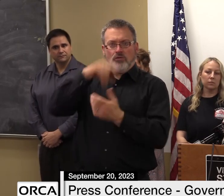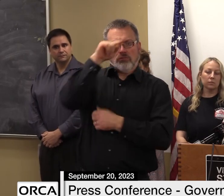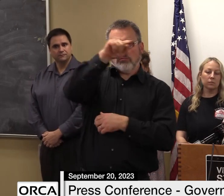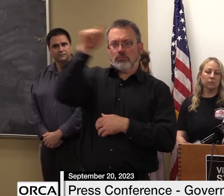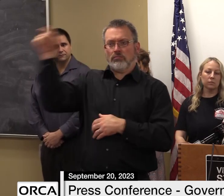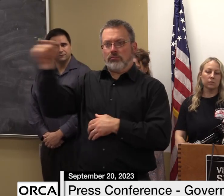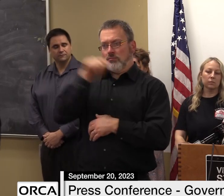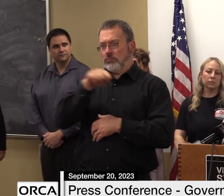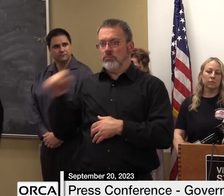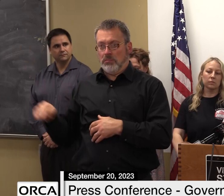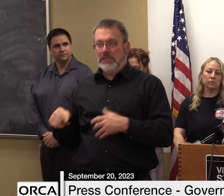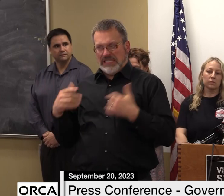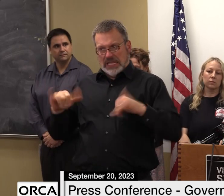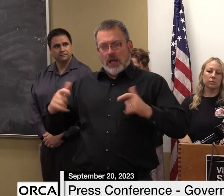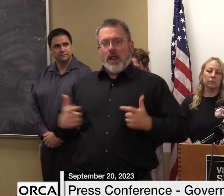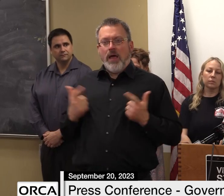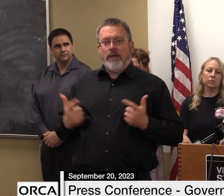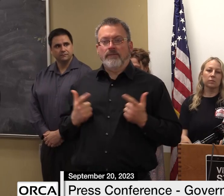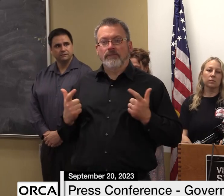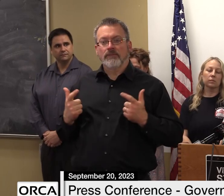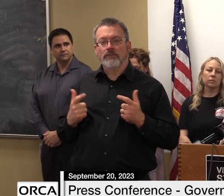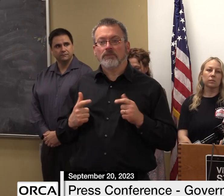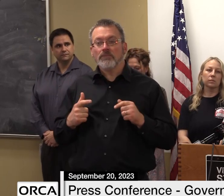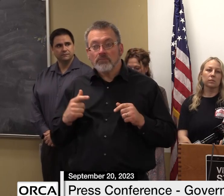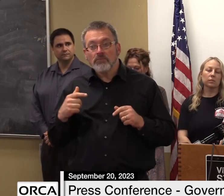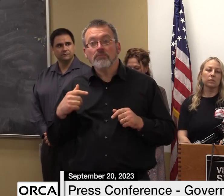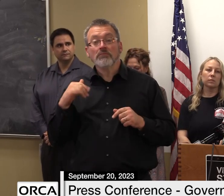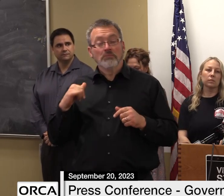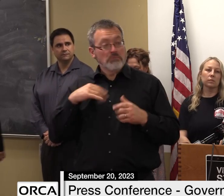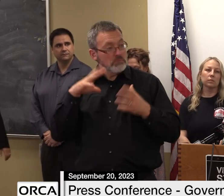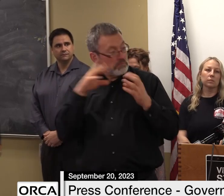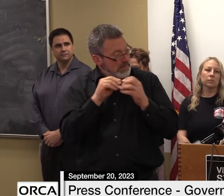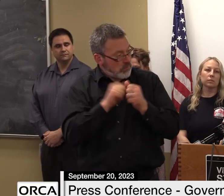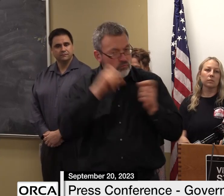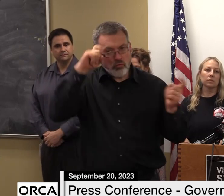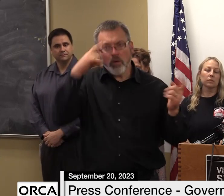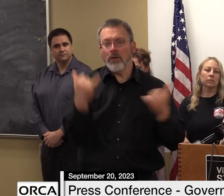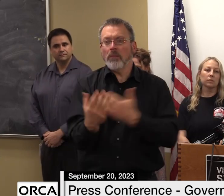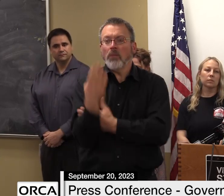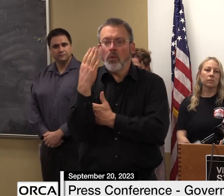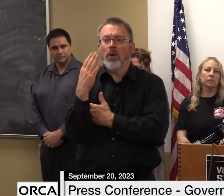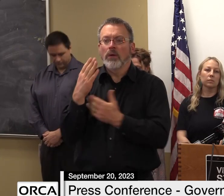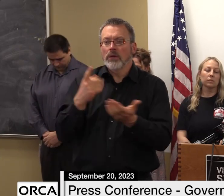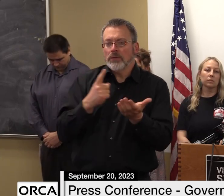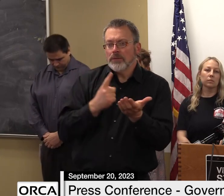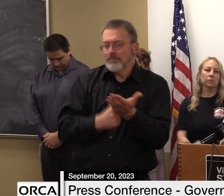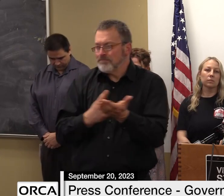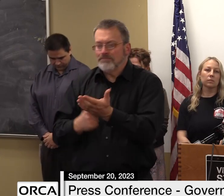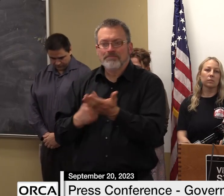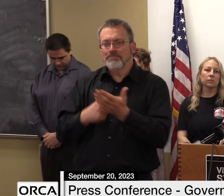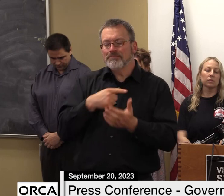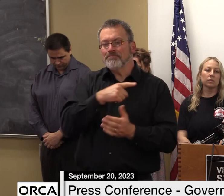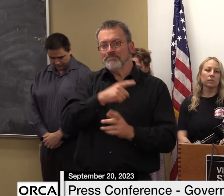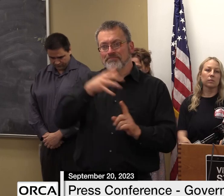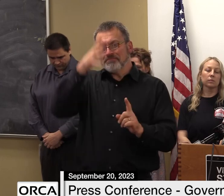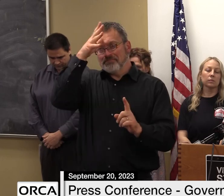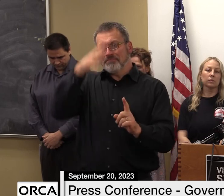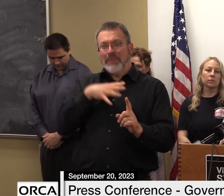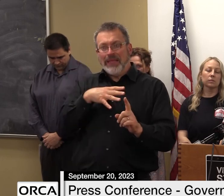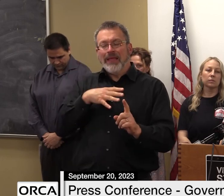The governor in one of our morning meetings the other day talked about a gentleman he met in a local store who had